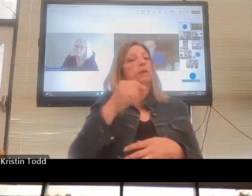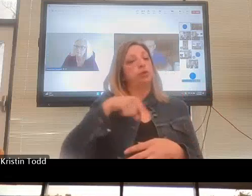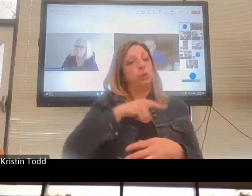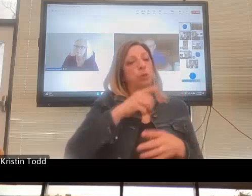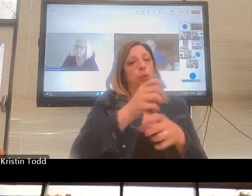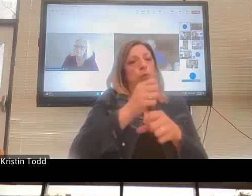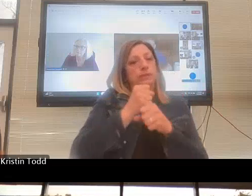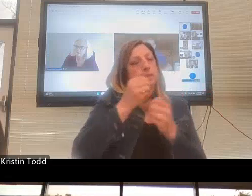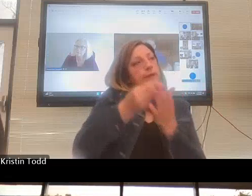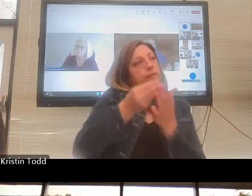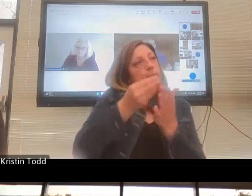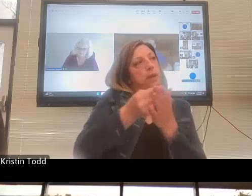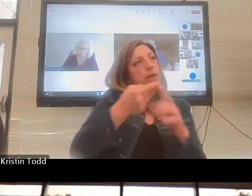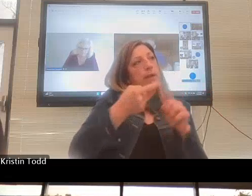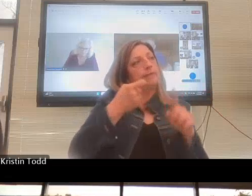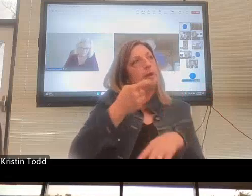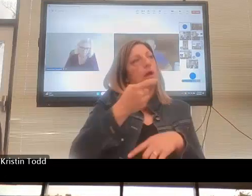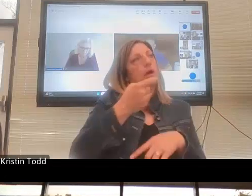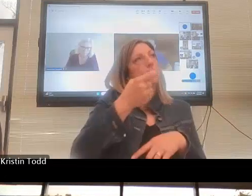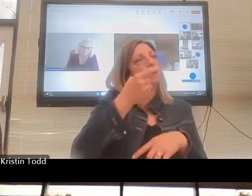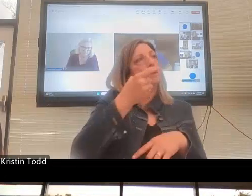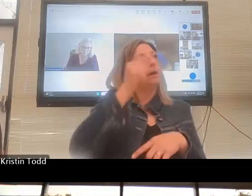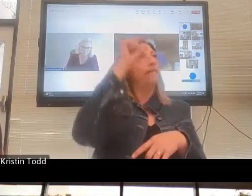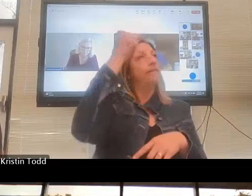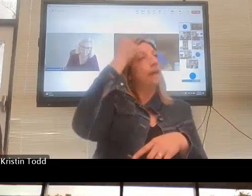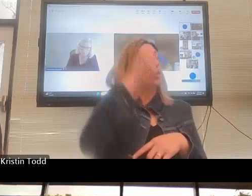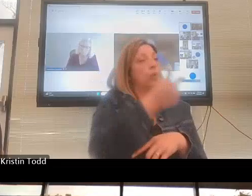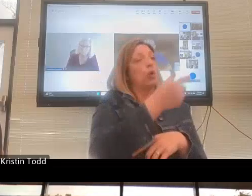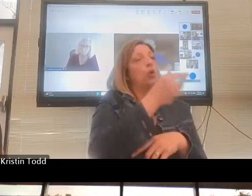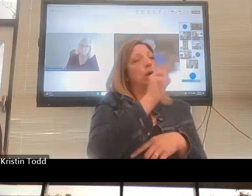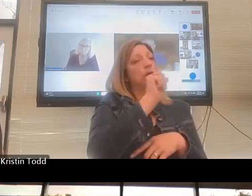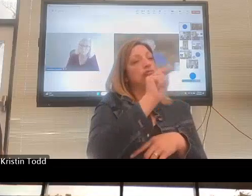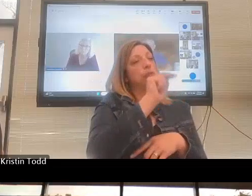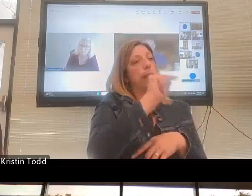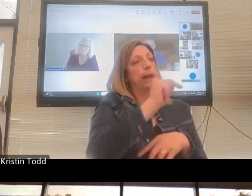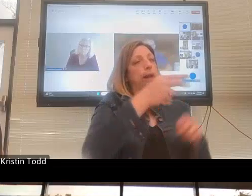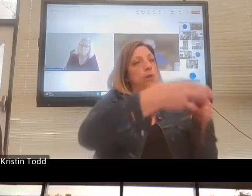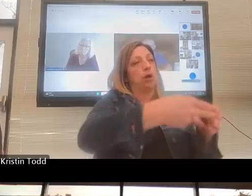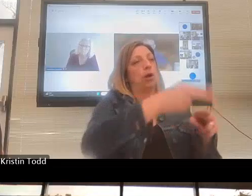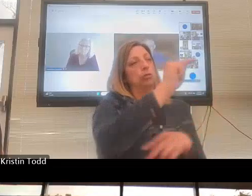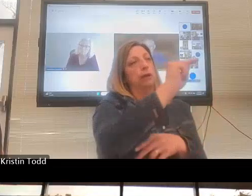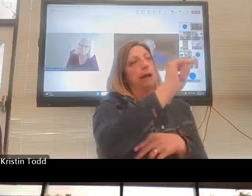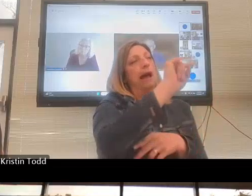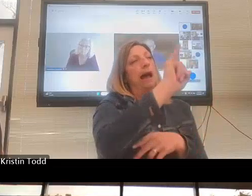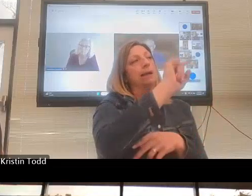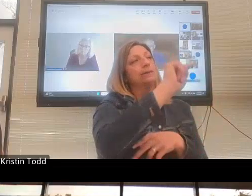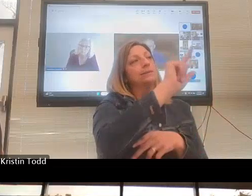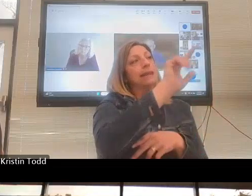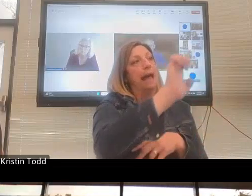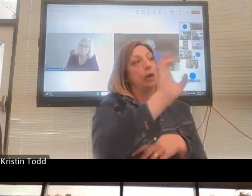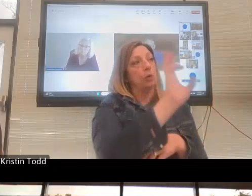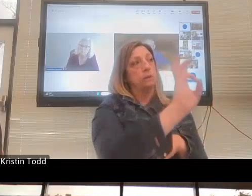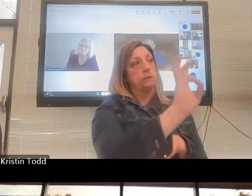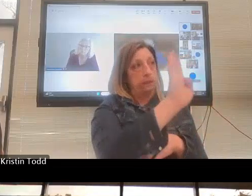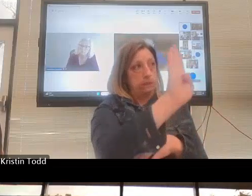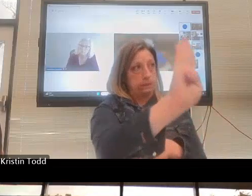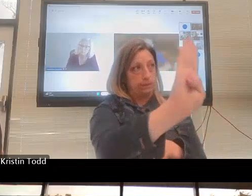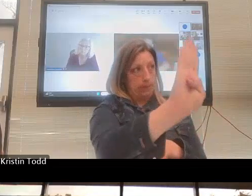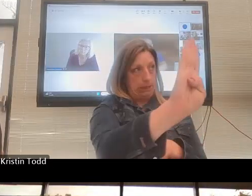monies. We do receive money from a federal grant called